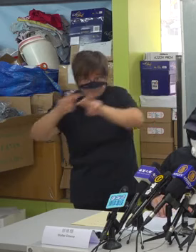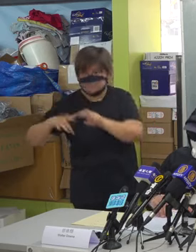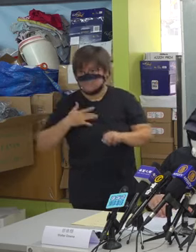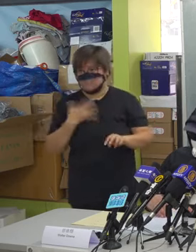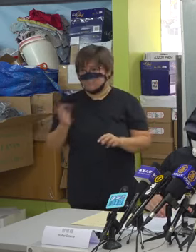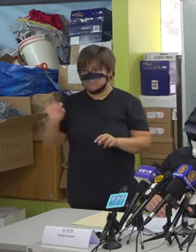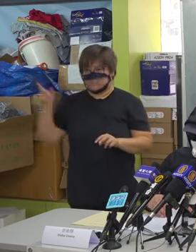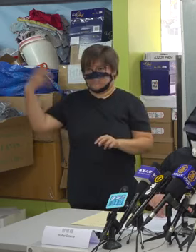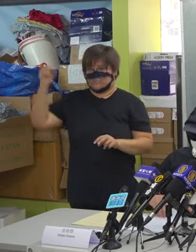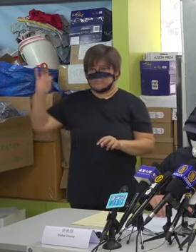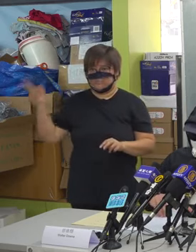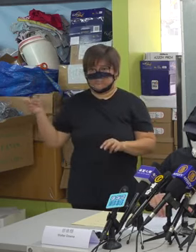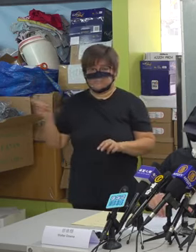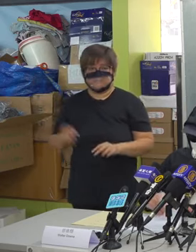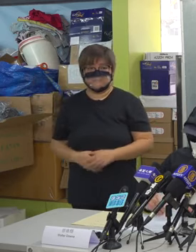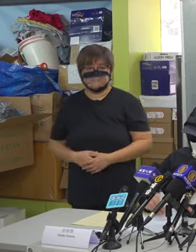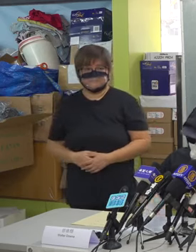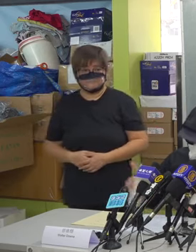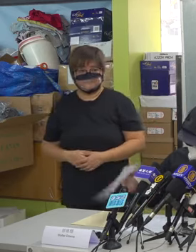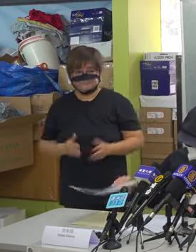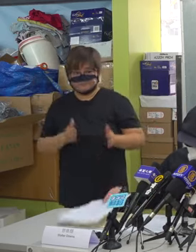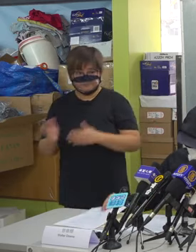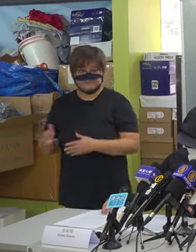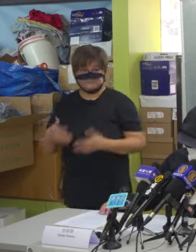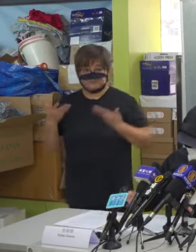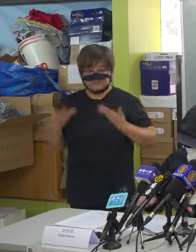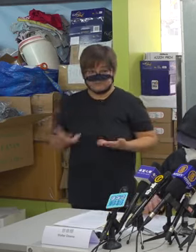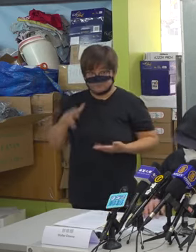by framing the 21st of July incident